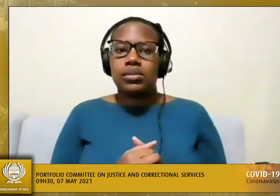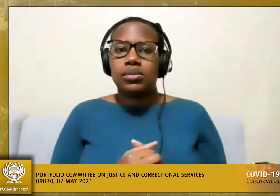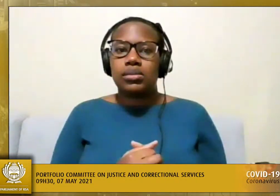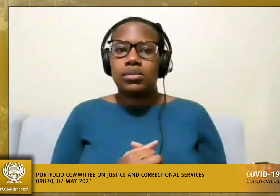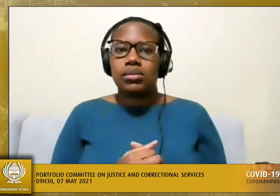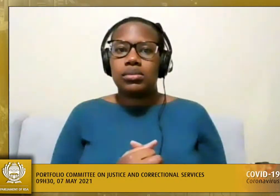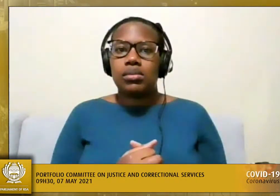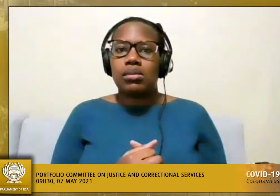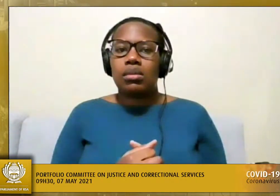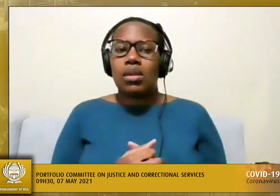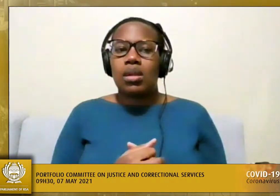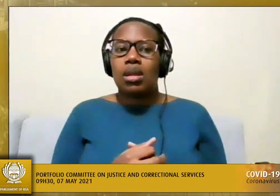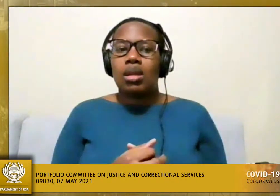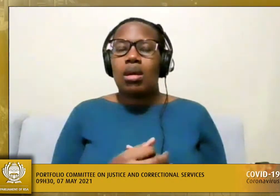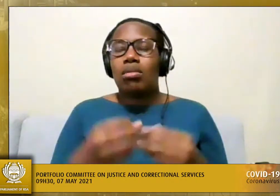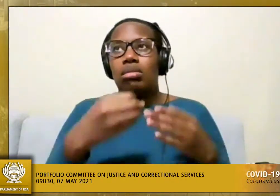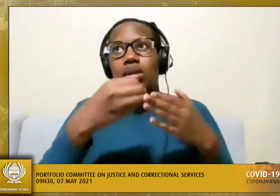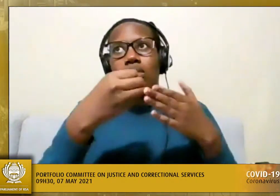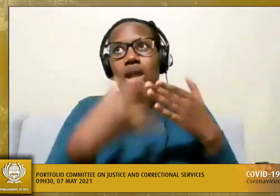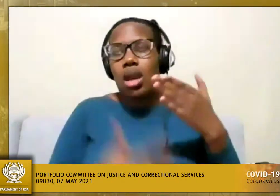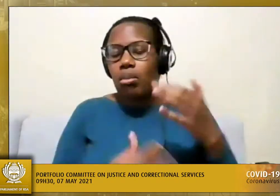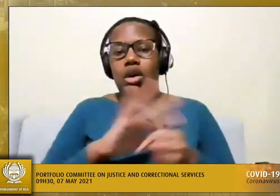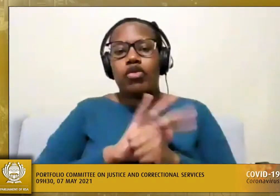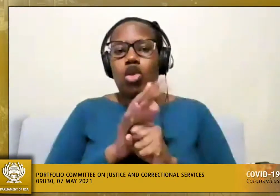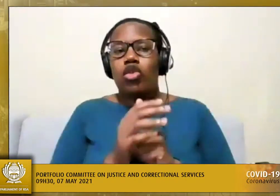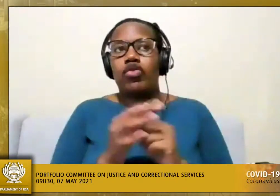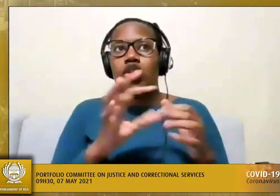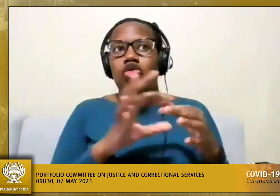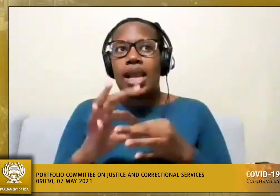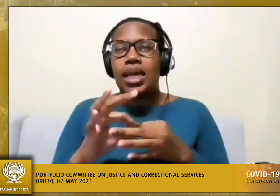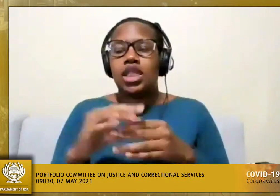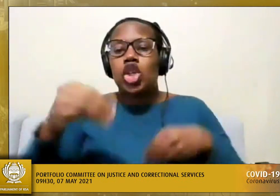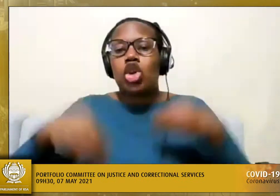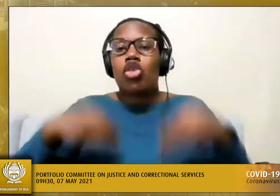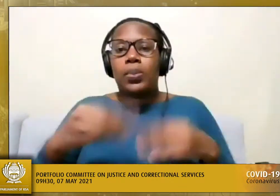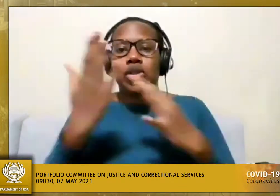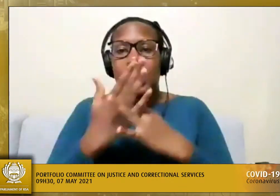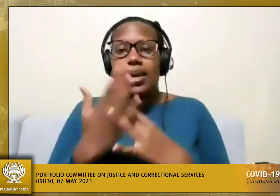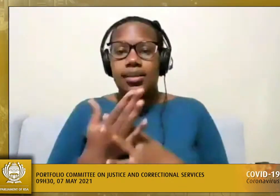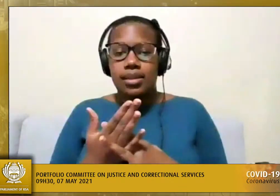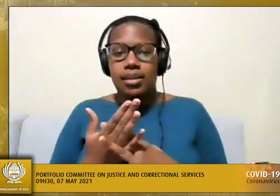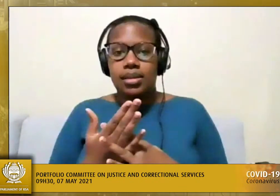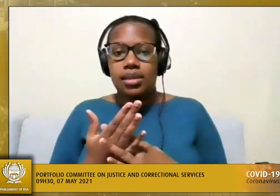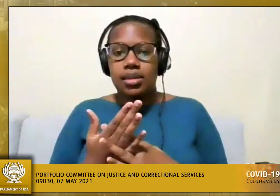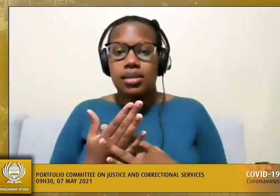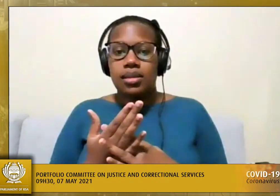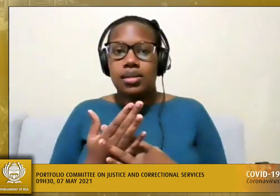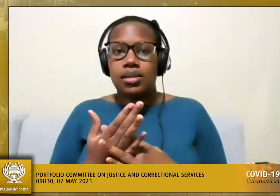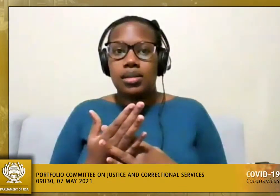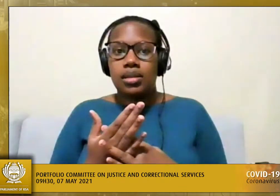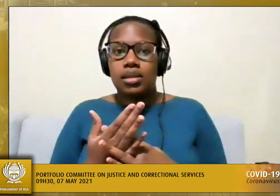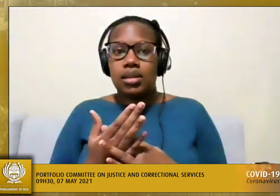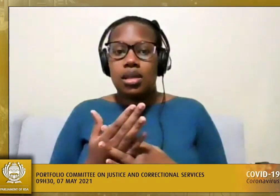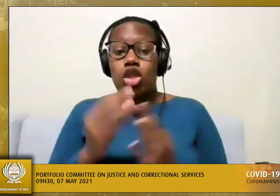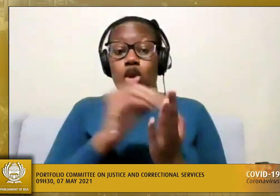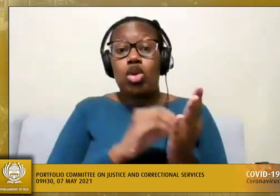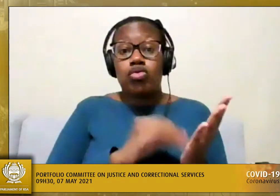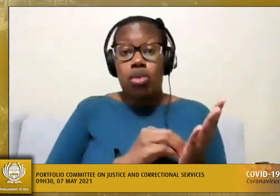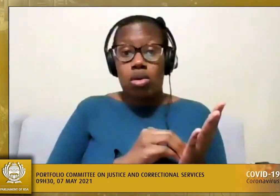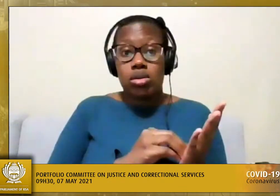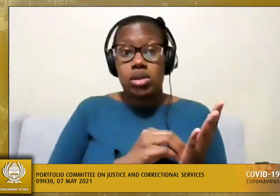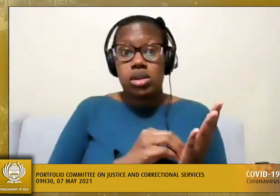there were a number of covered related corruption matters that were in row there were couple being